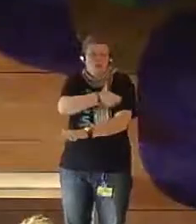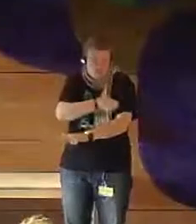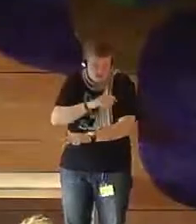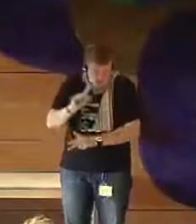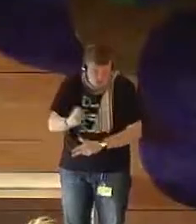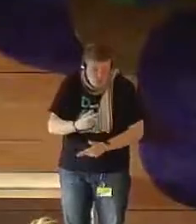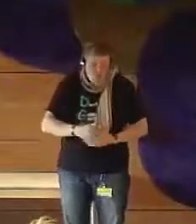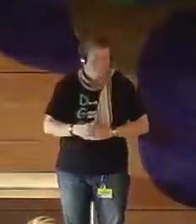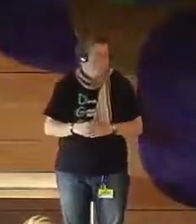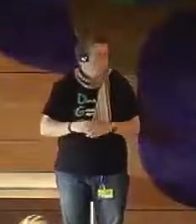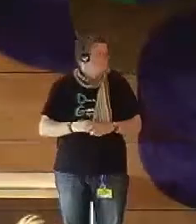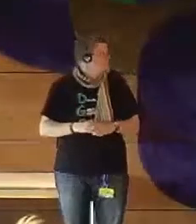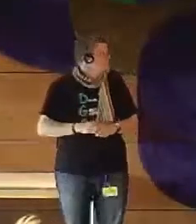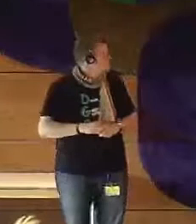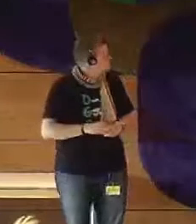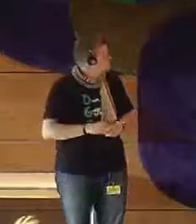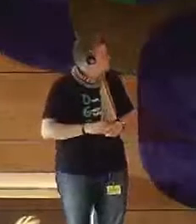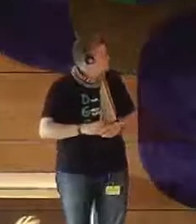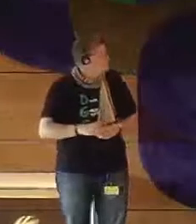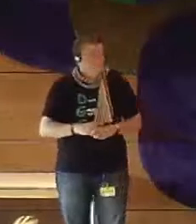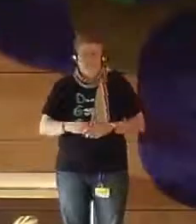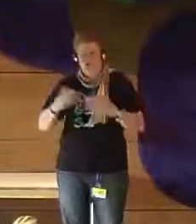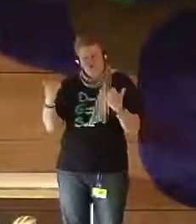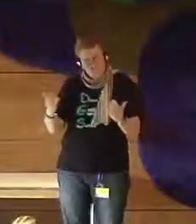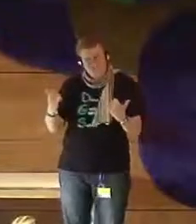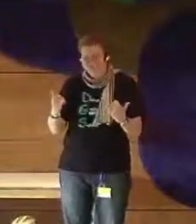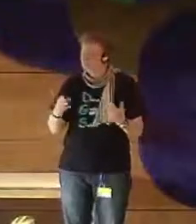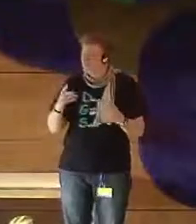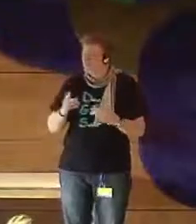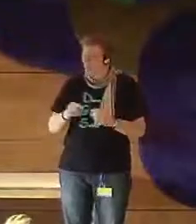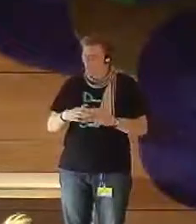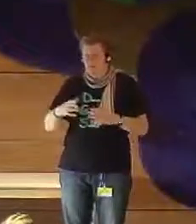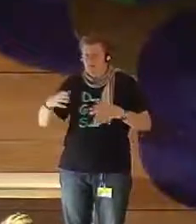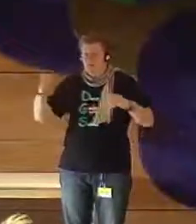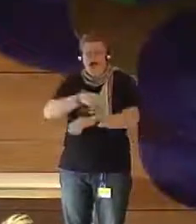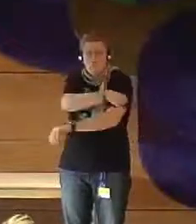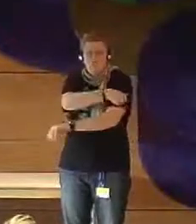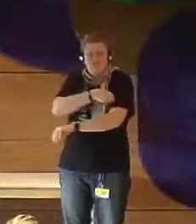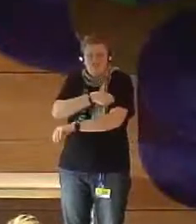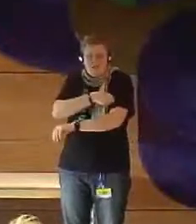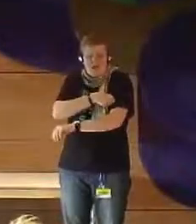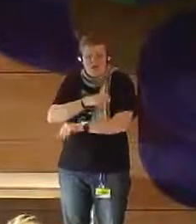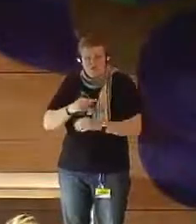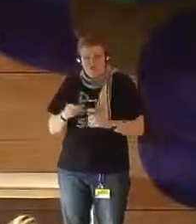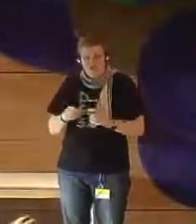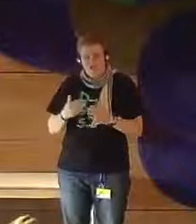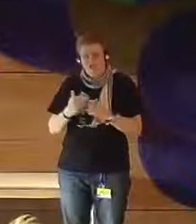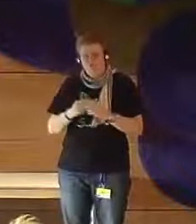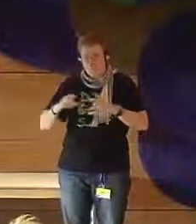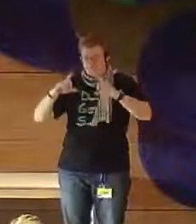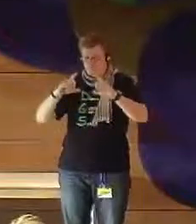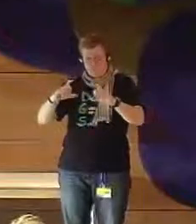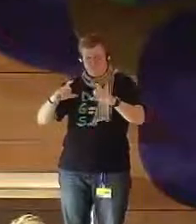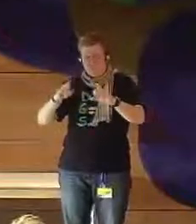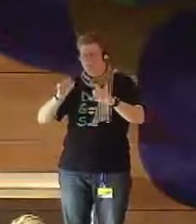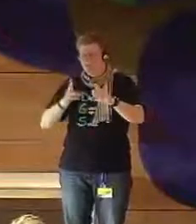starting to move towards patches. You can cut the patches into a half, you can cut the patches into a quarter, you can